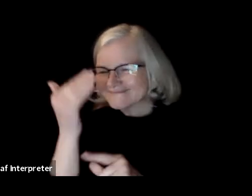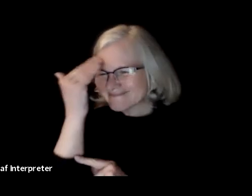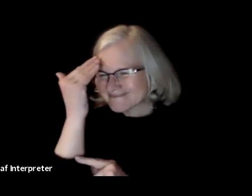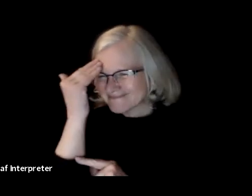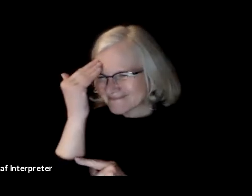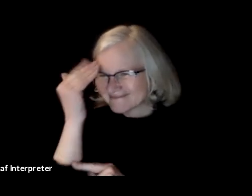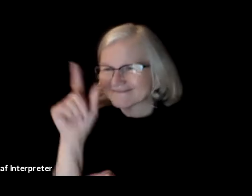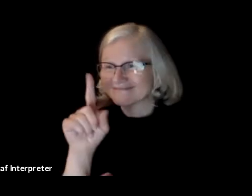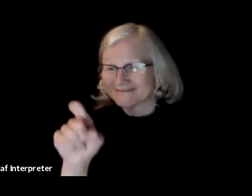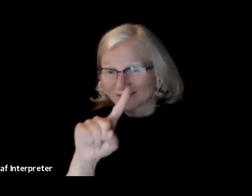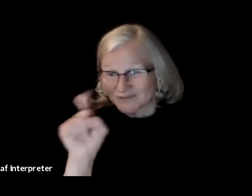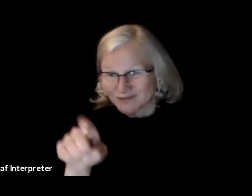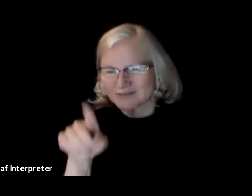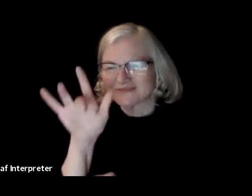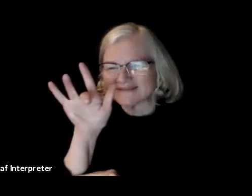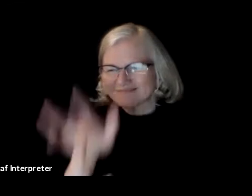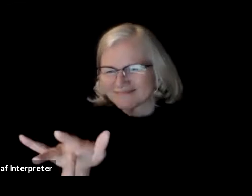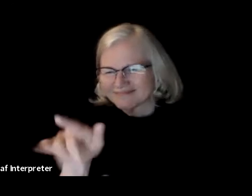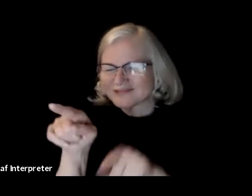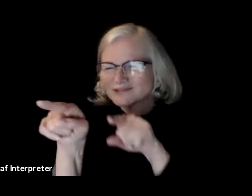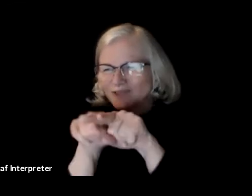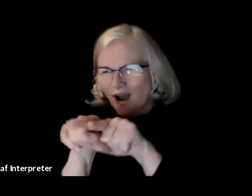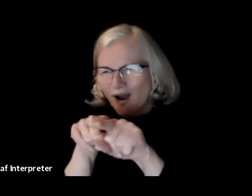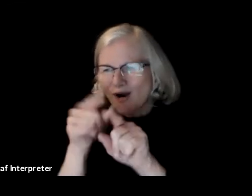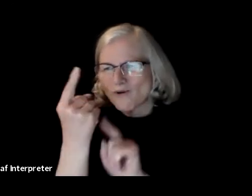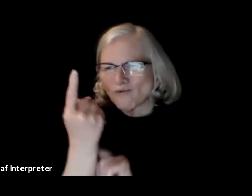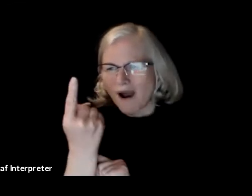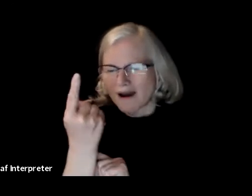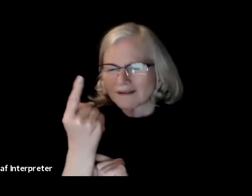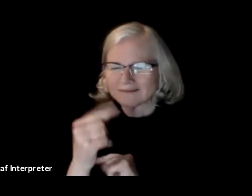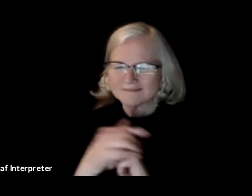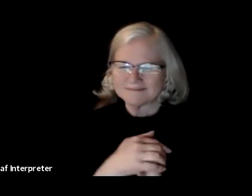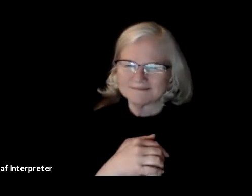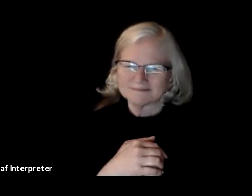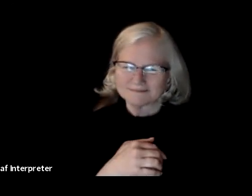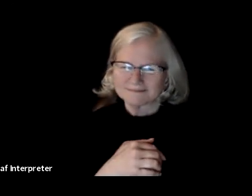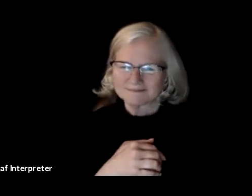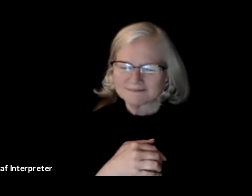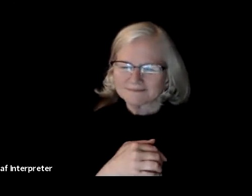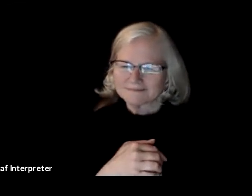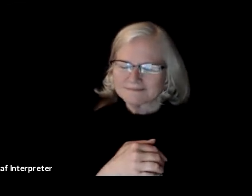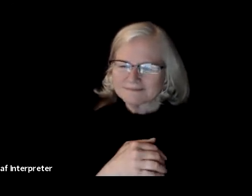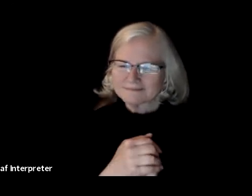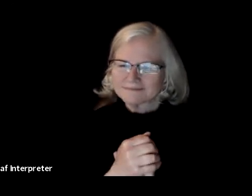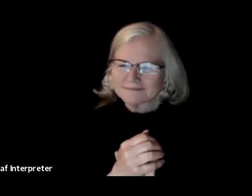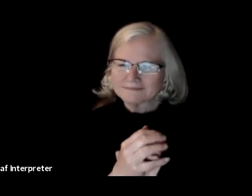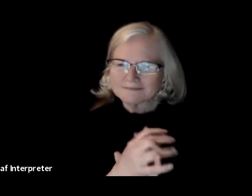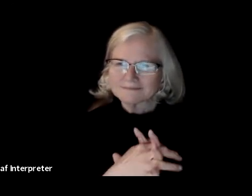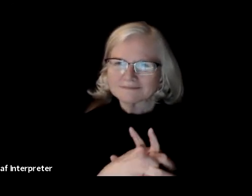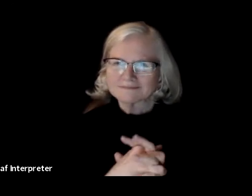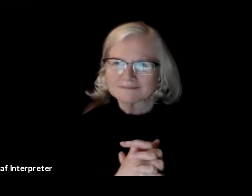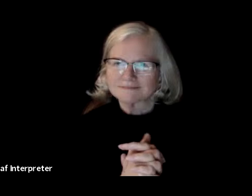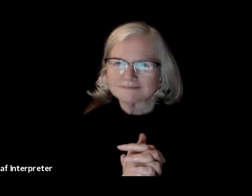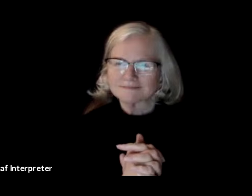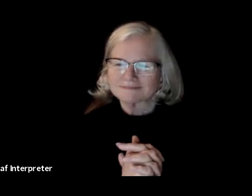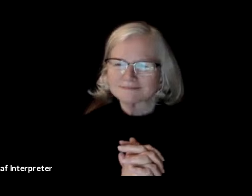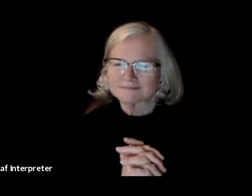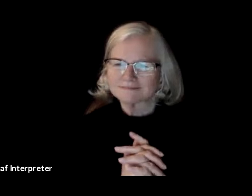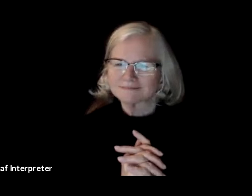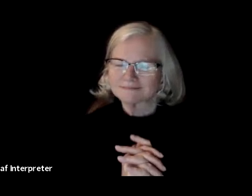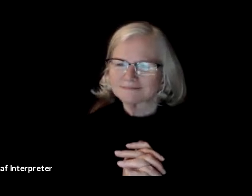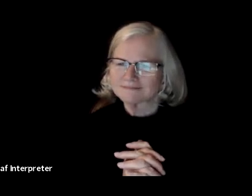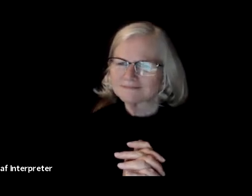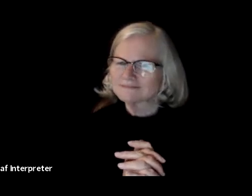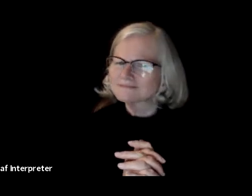*1 on your telephone keypad. To withdraw your question, you may press the pound key. Please stand by while